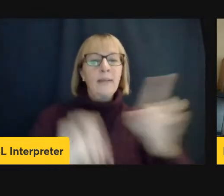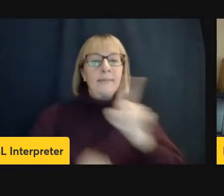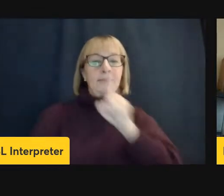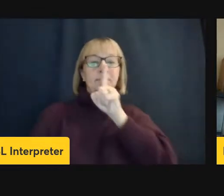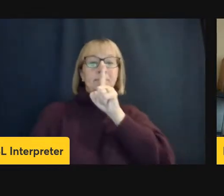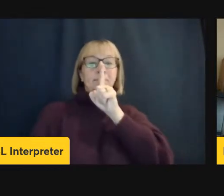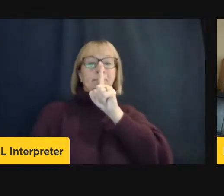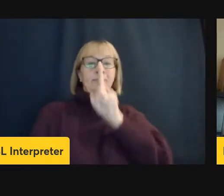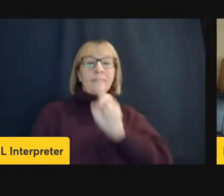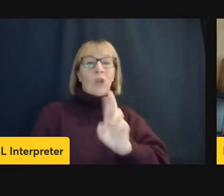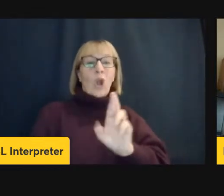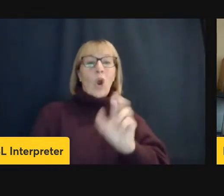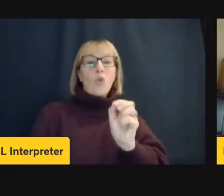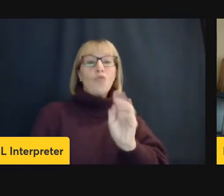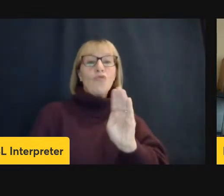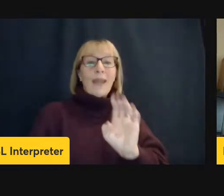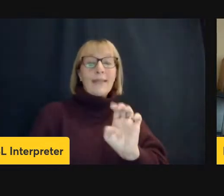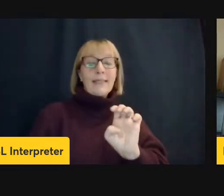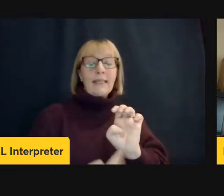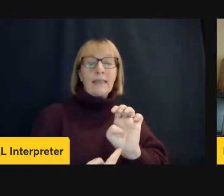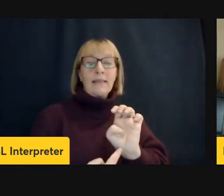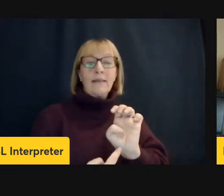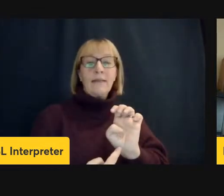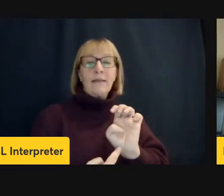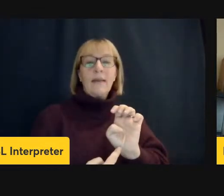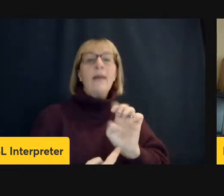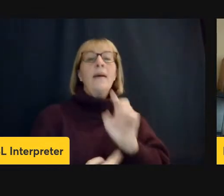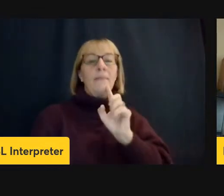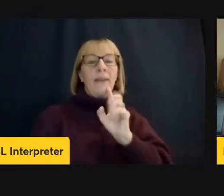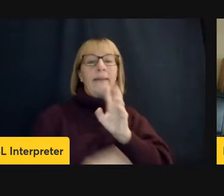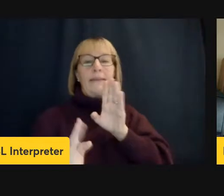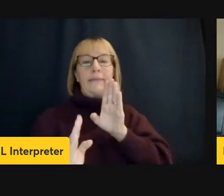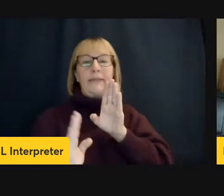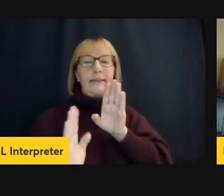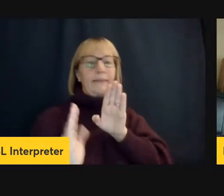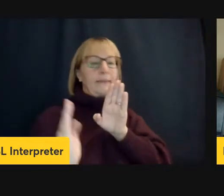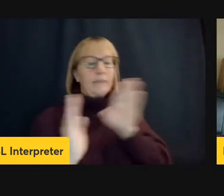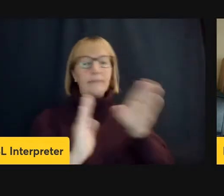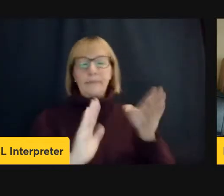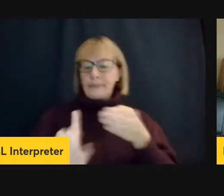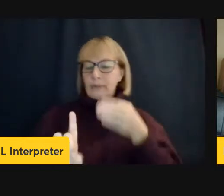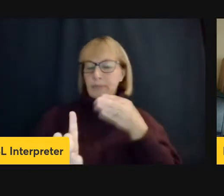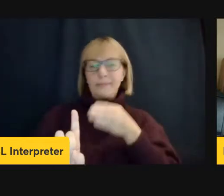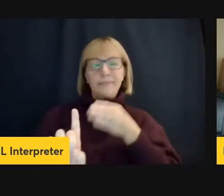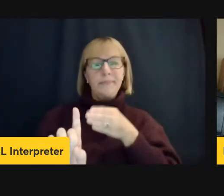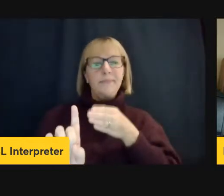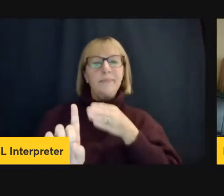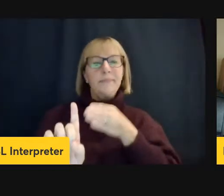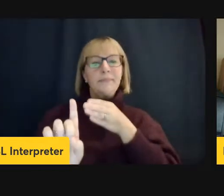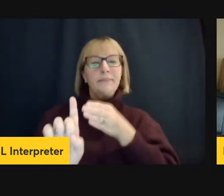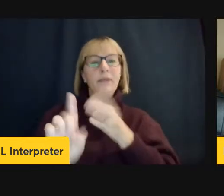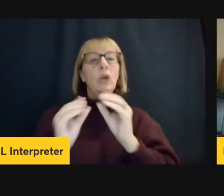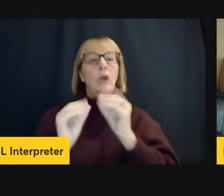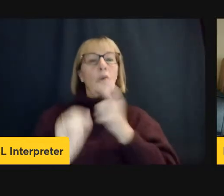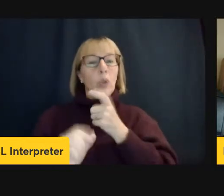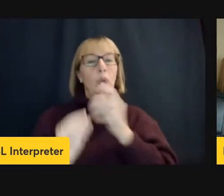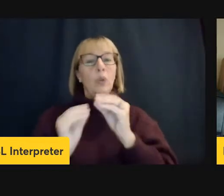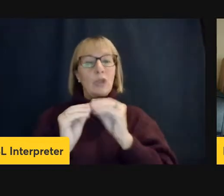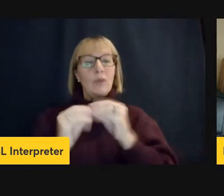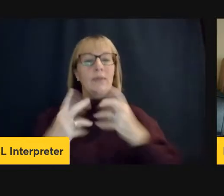it directed care to those that use the healthcare system most often. The algorithm